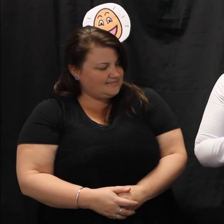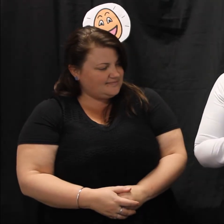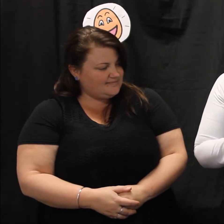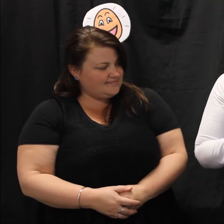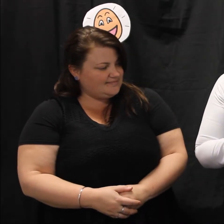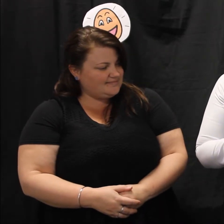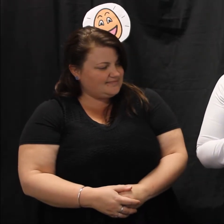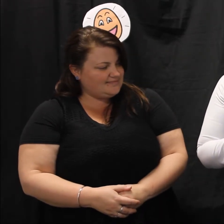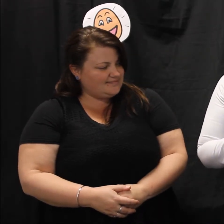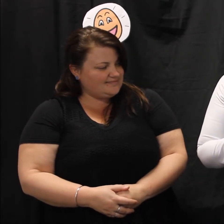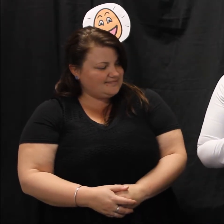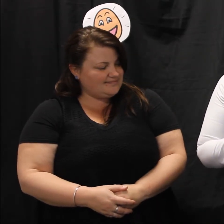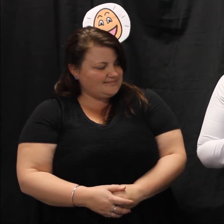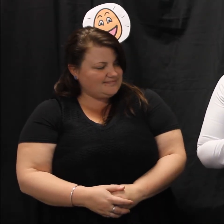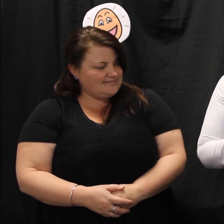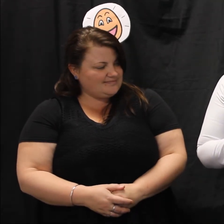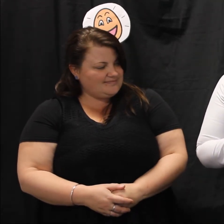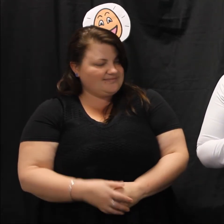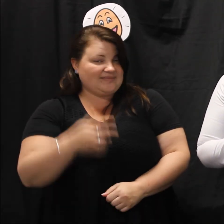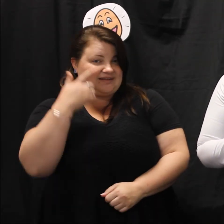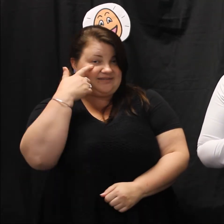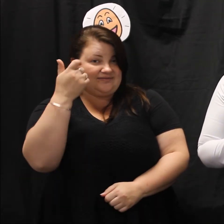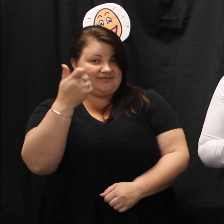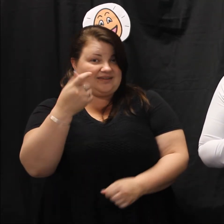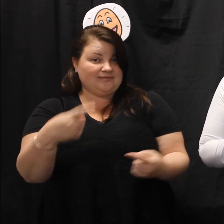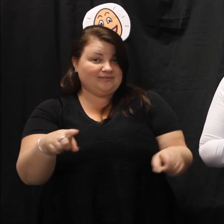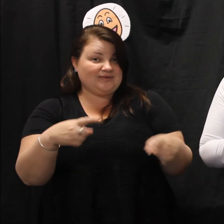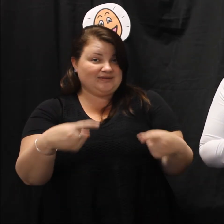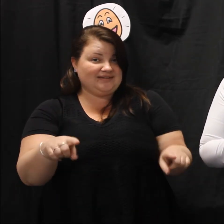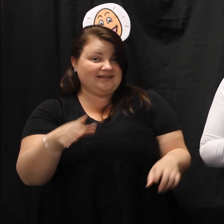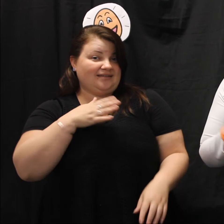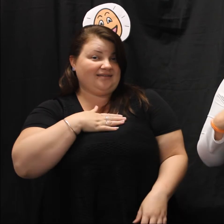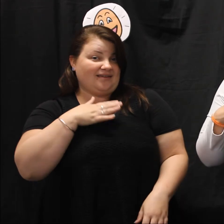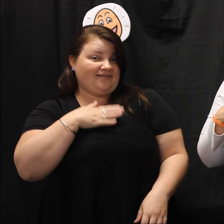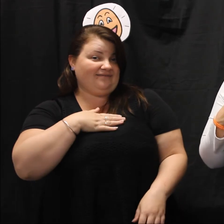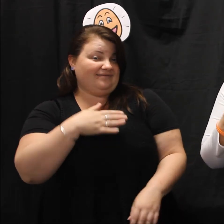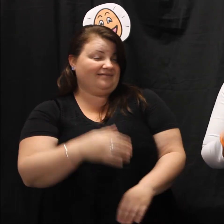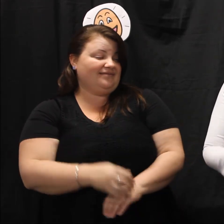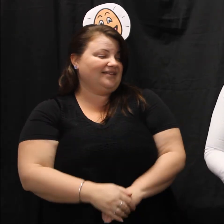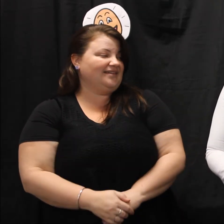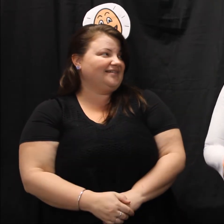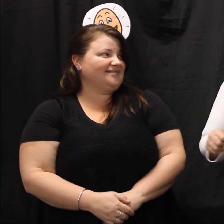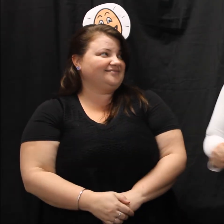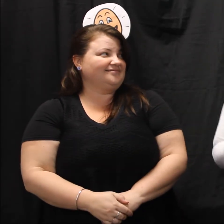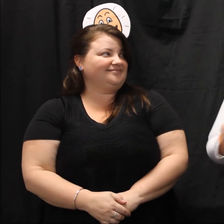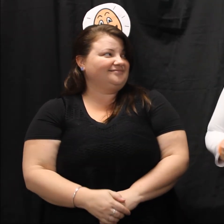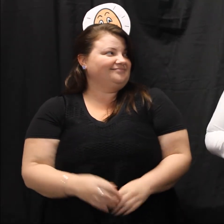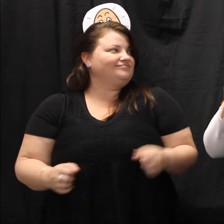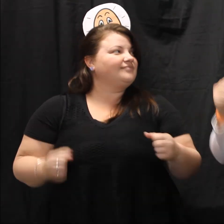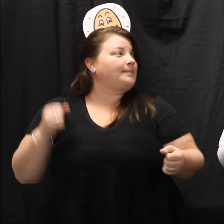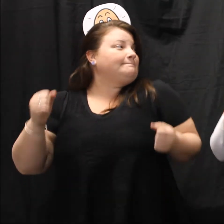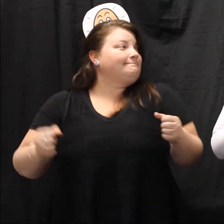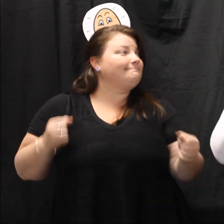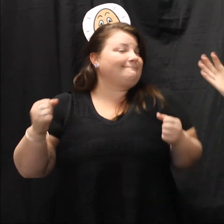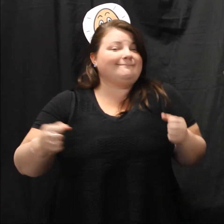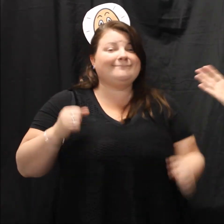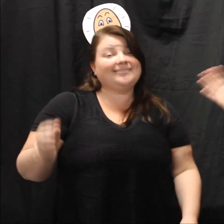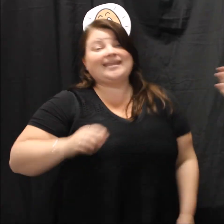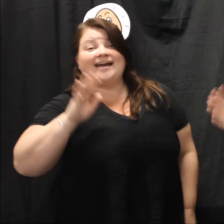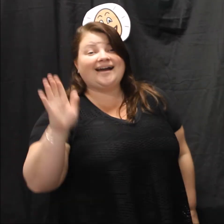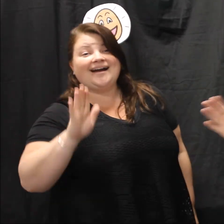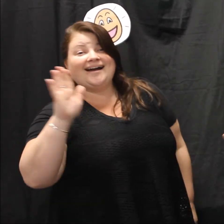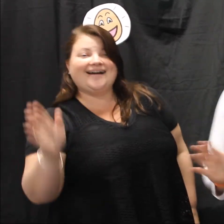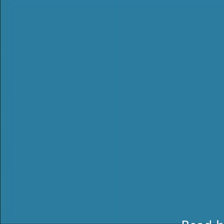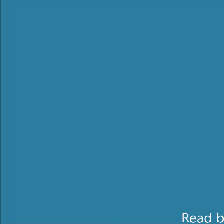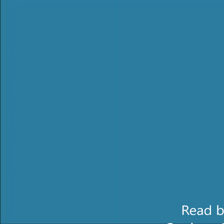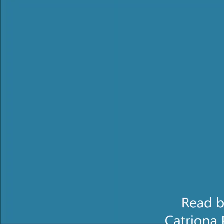He found music that he loved. Bye.